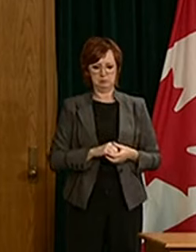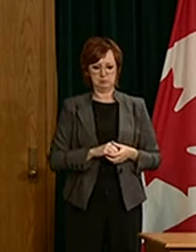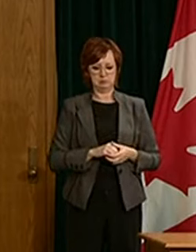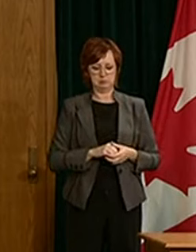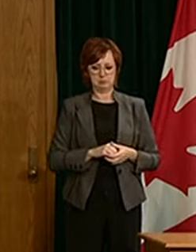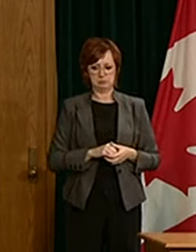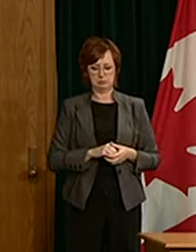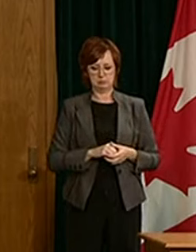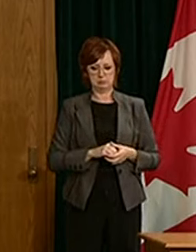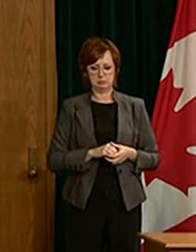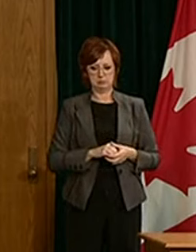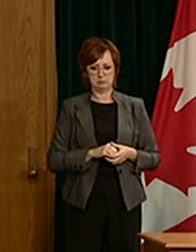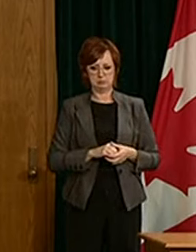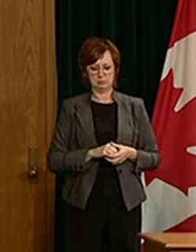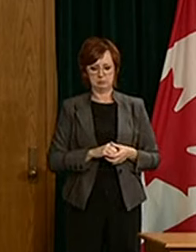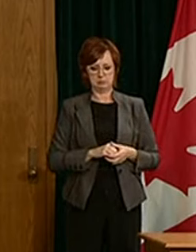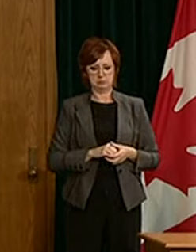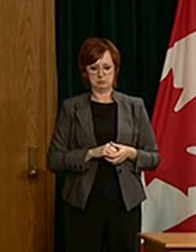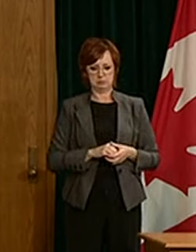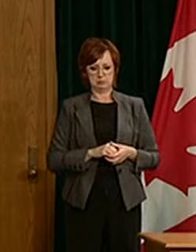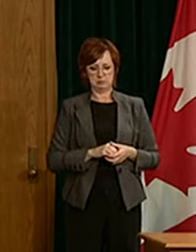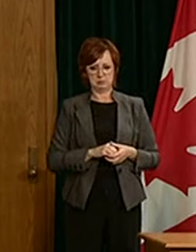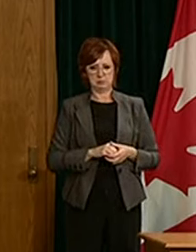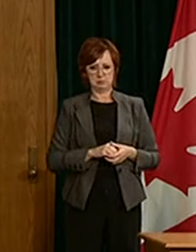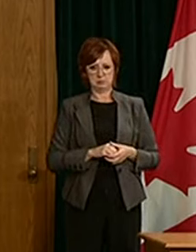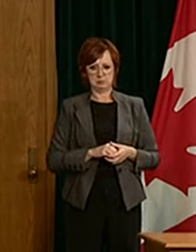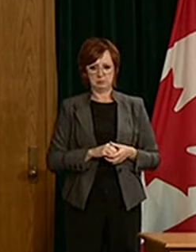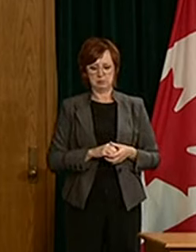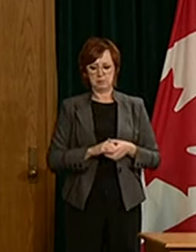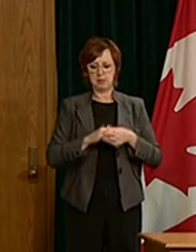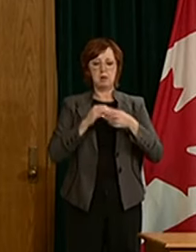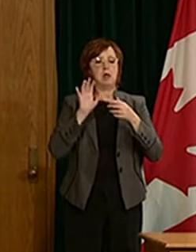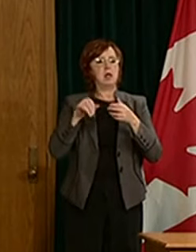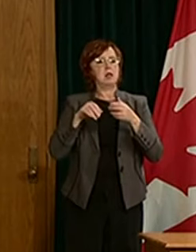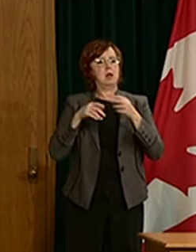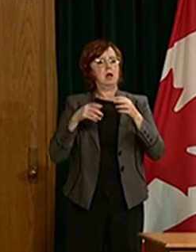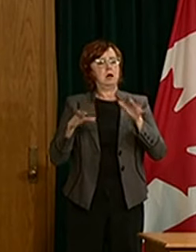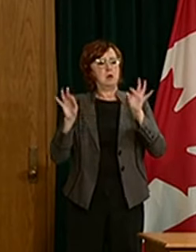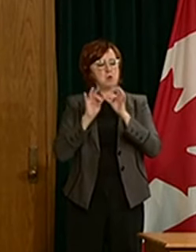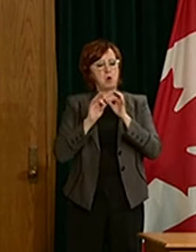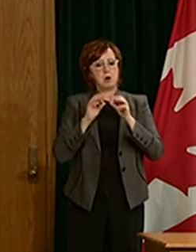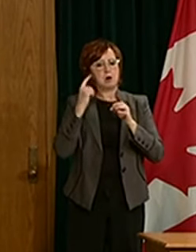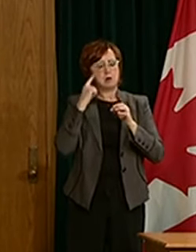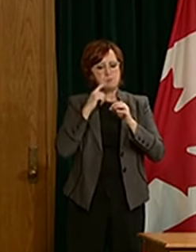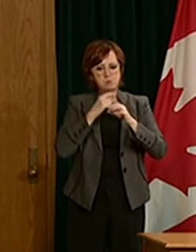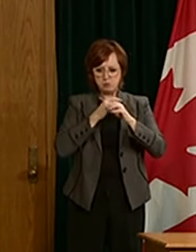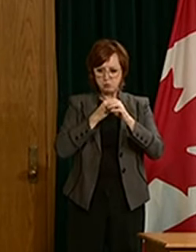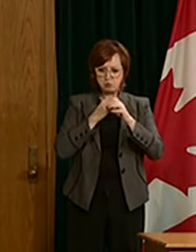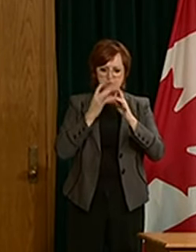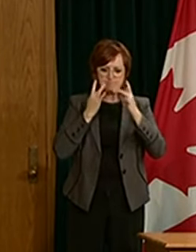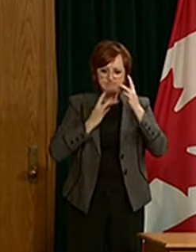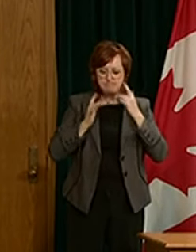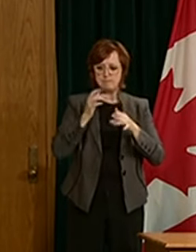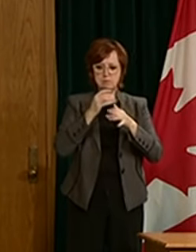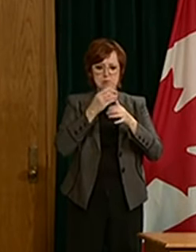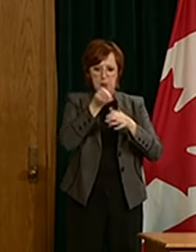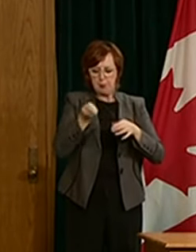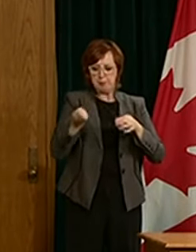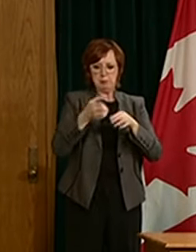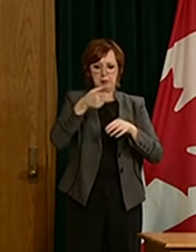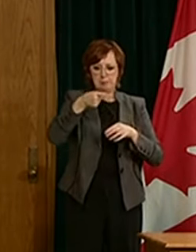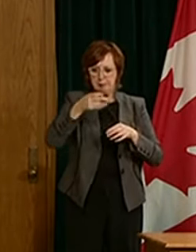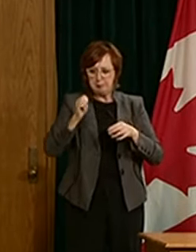this situation, and preservation of supplies figure prominently in all of our planning work.